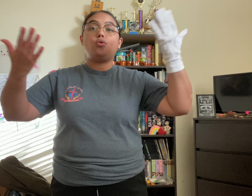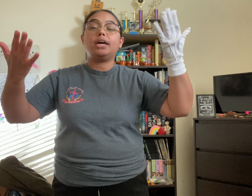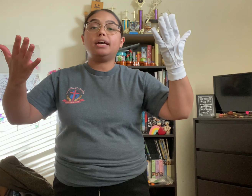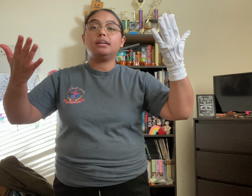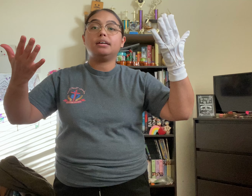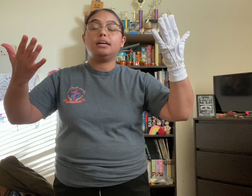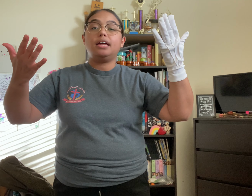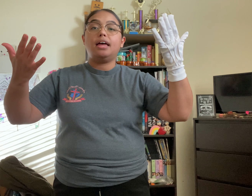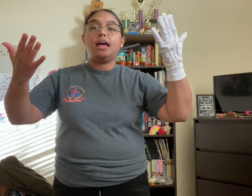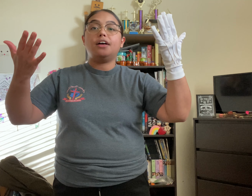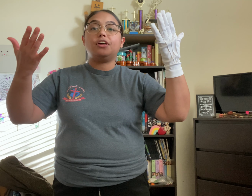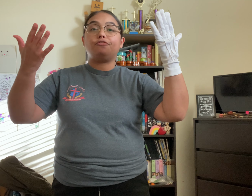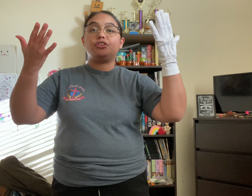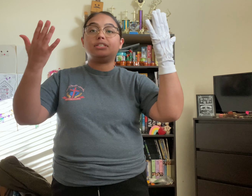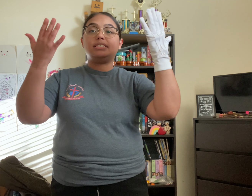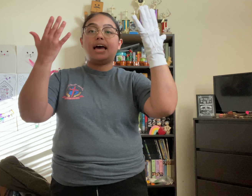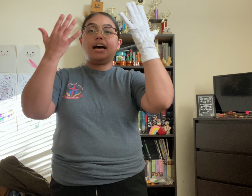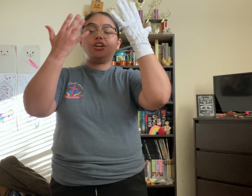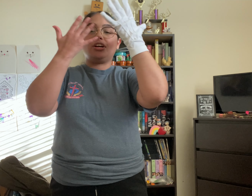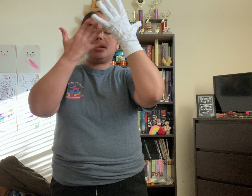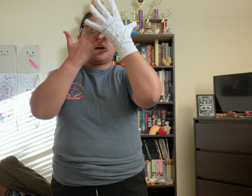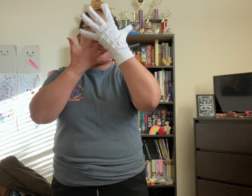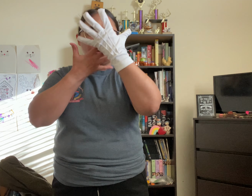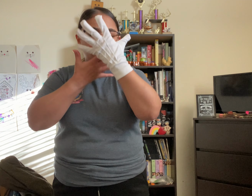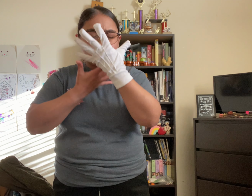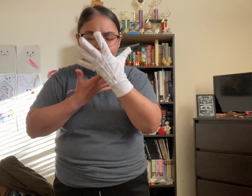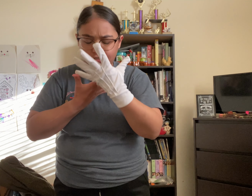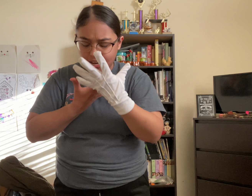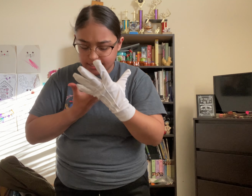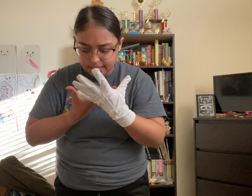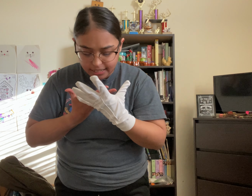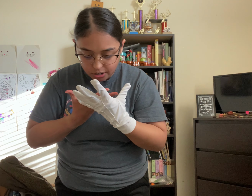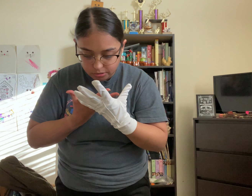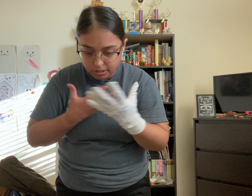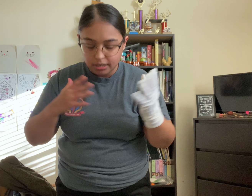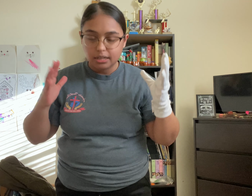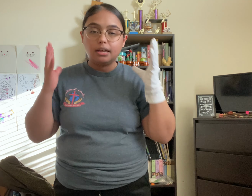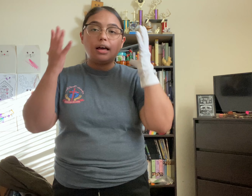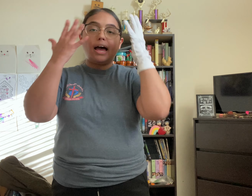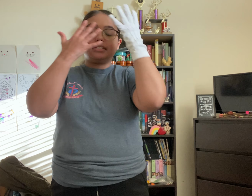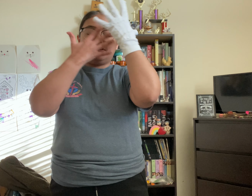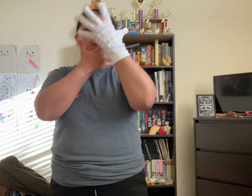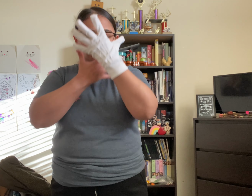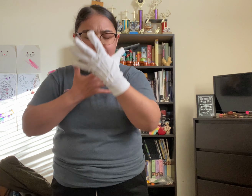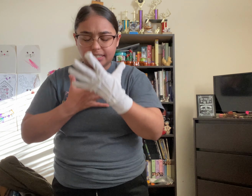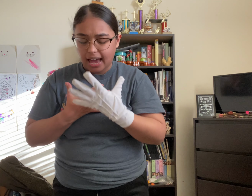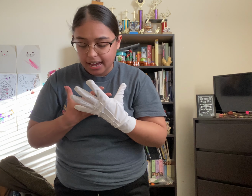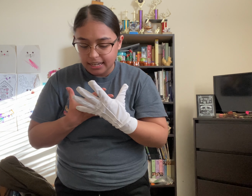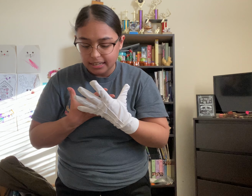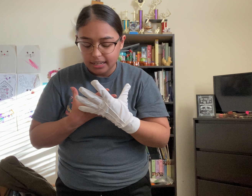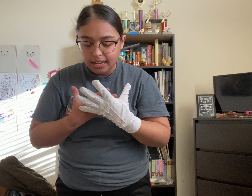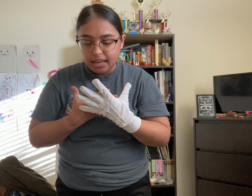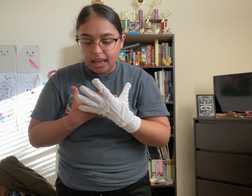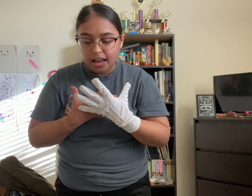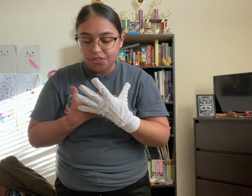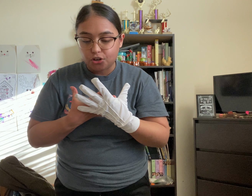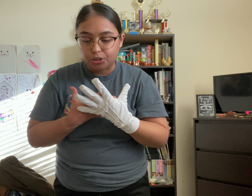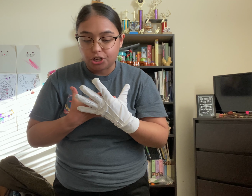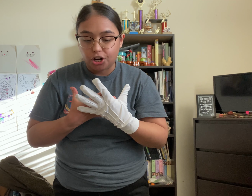joy, and then for sad, you're going to kind of cover your face down as if you're sad. And then